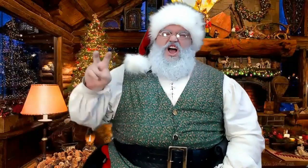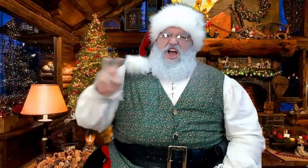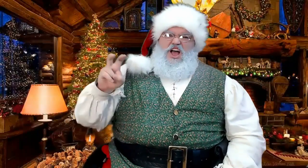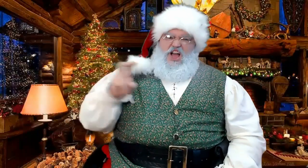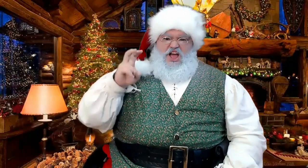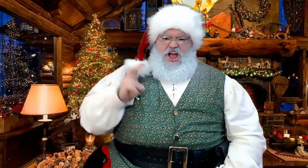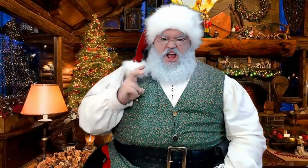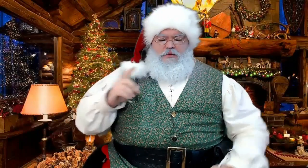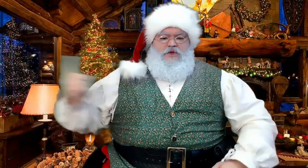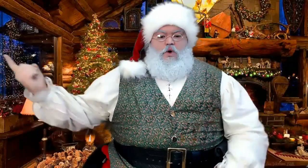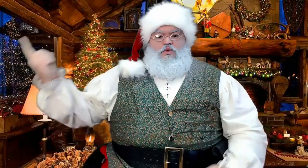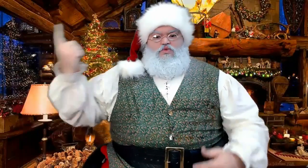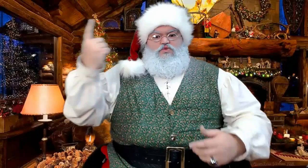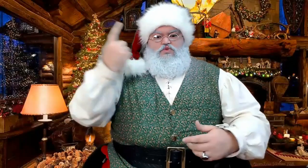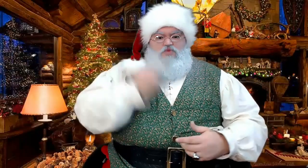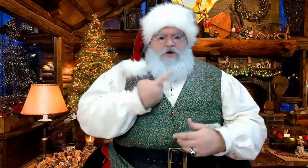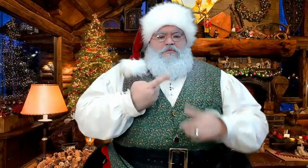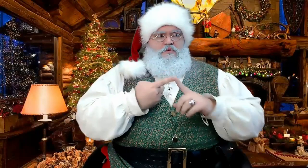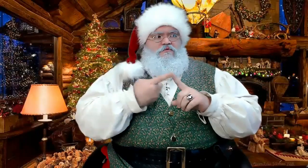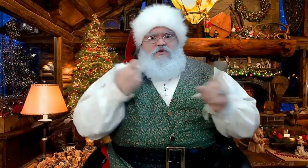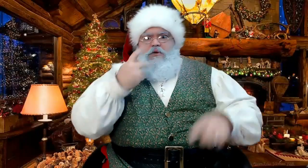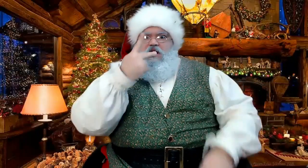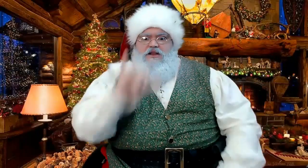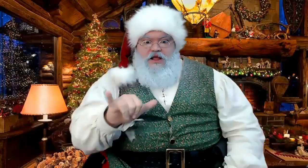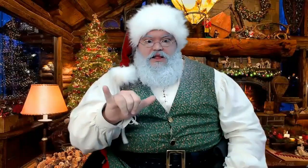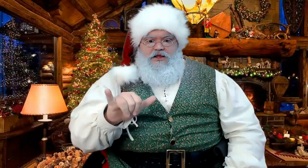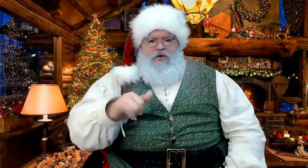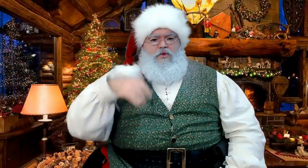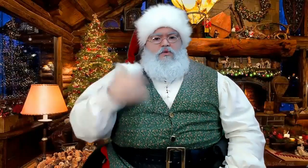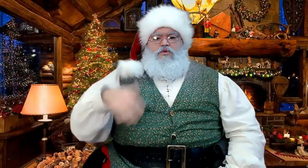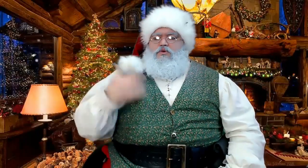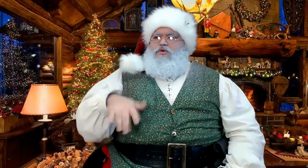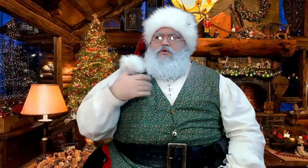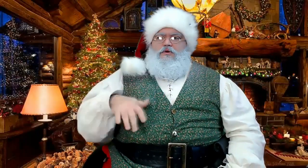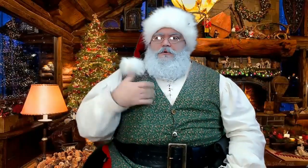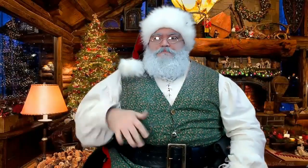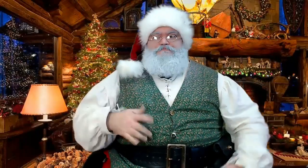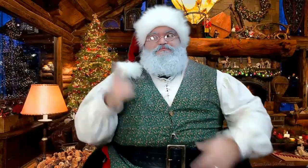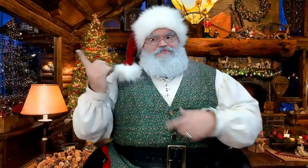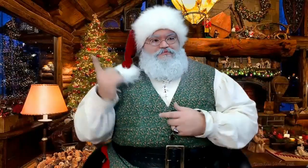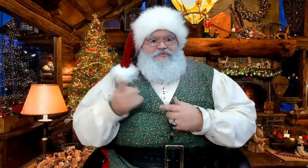traveled to the North Pole all the way from Kentucky. Wow!